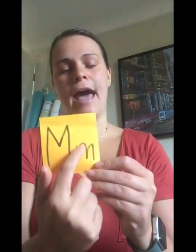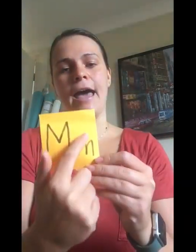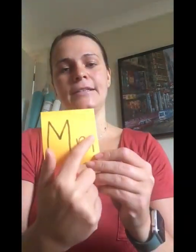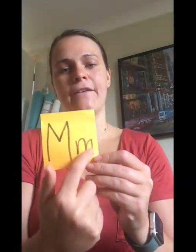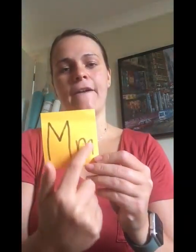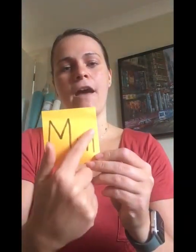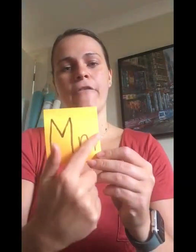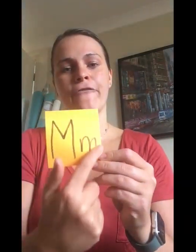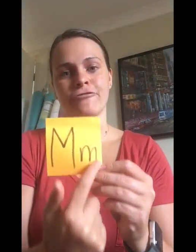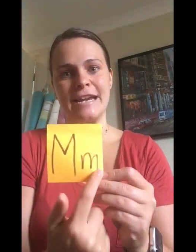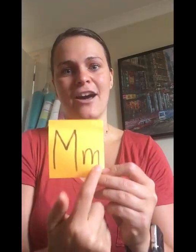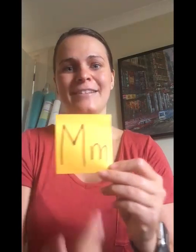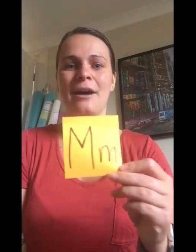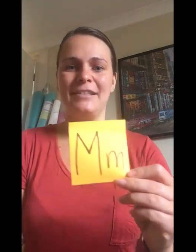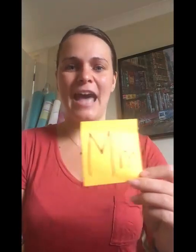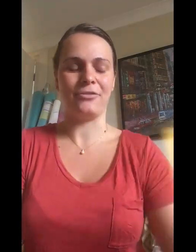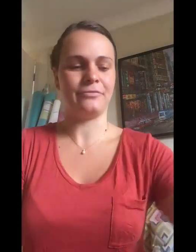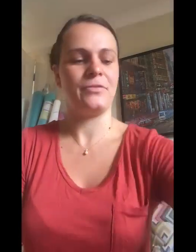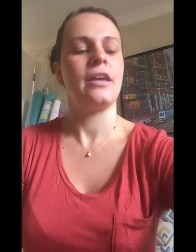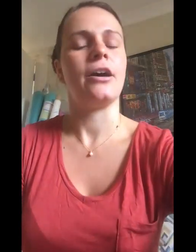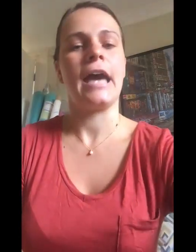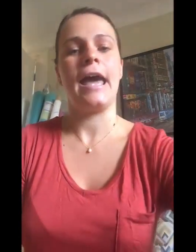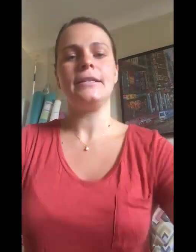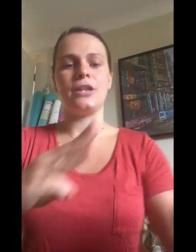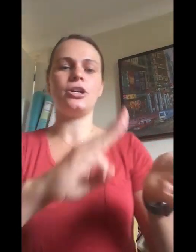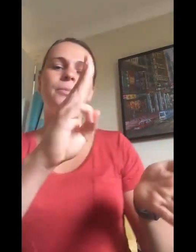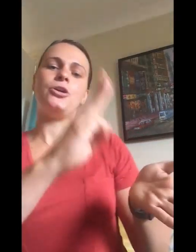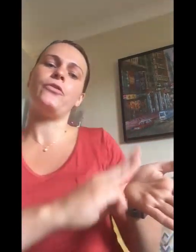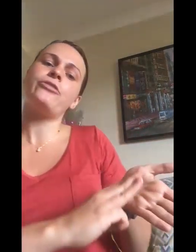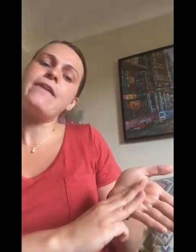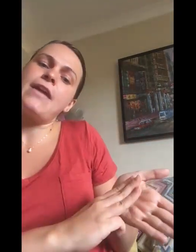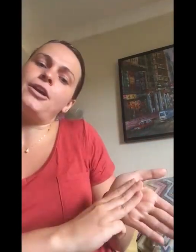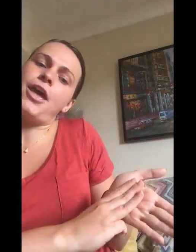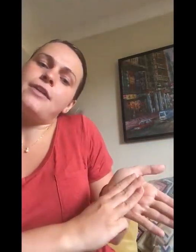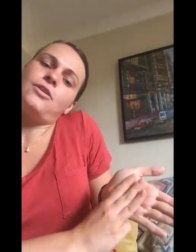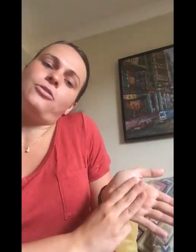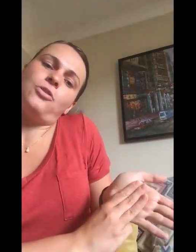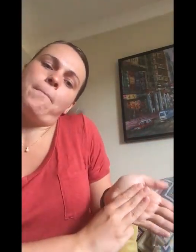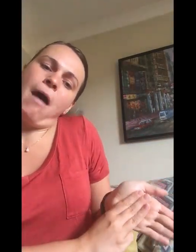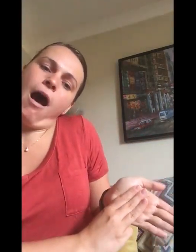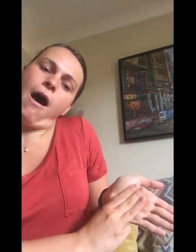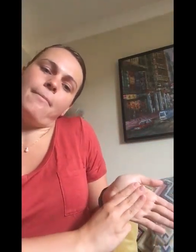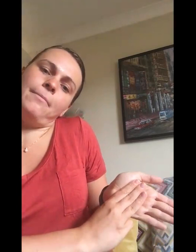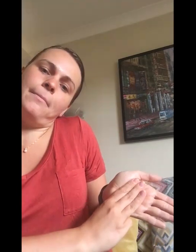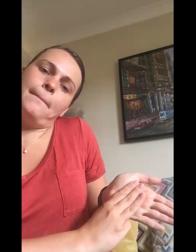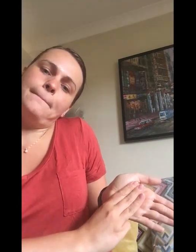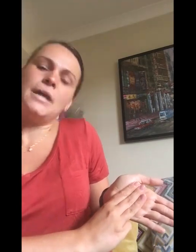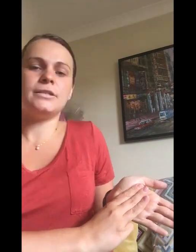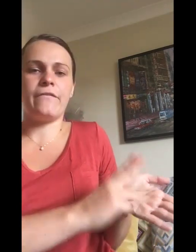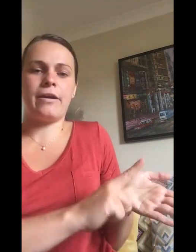has 3 lines coming down. Okay, so you're going to put your 3 fingers on your palm. So very much